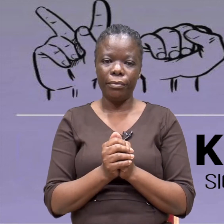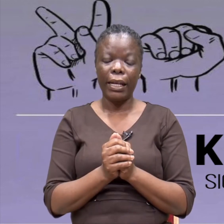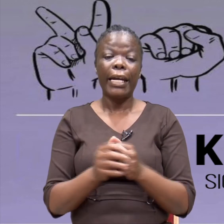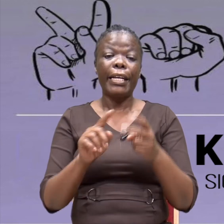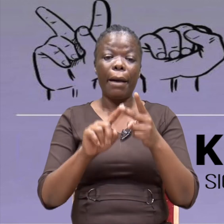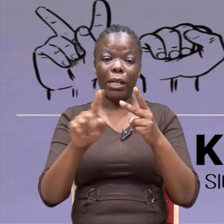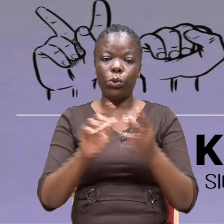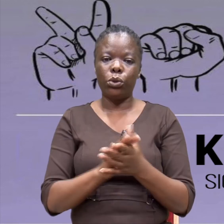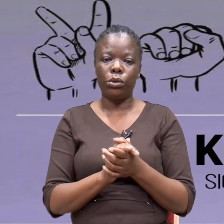Number 2,